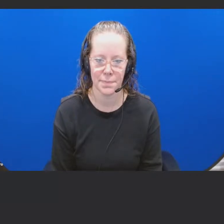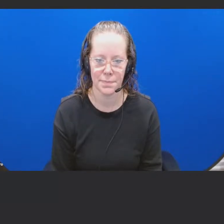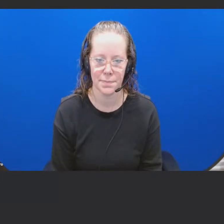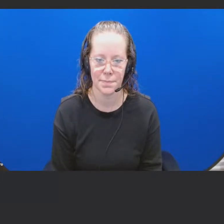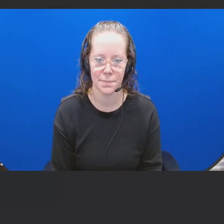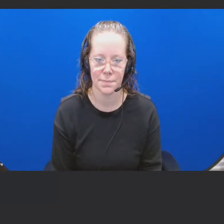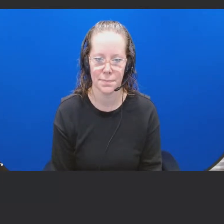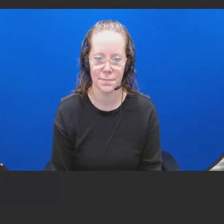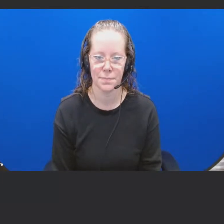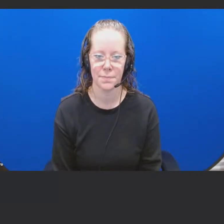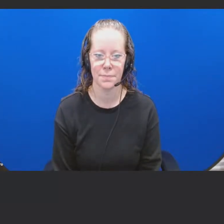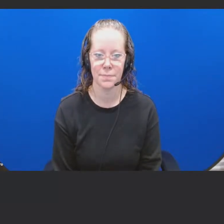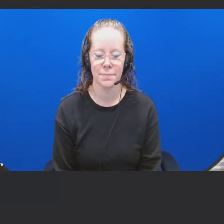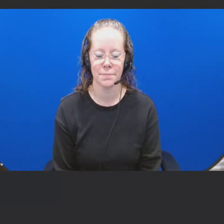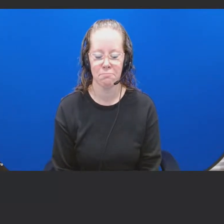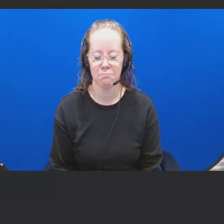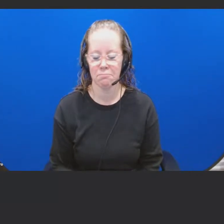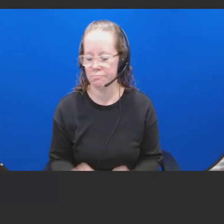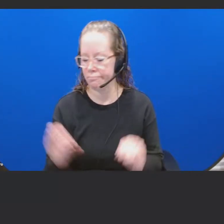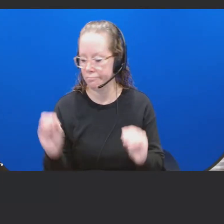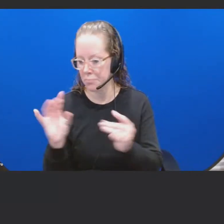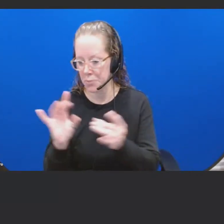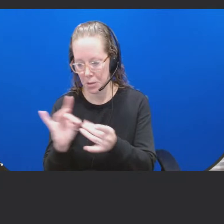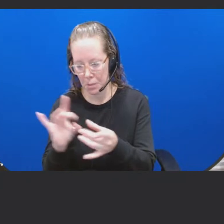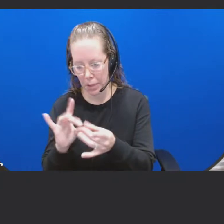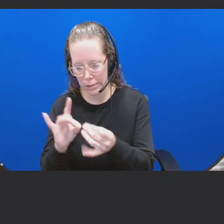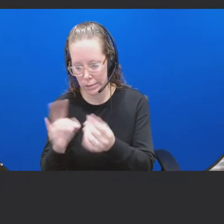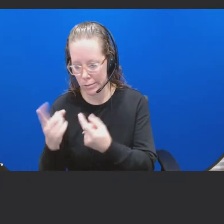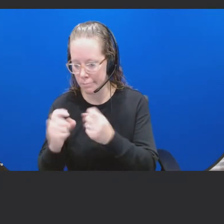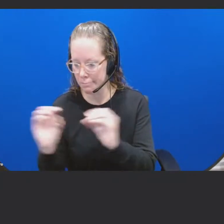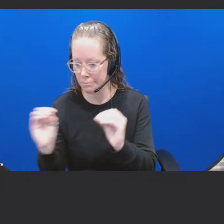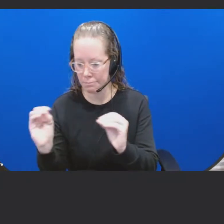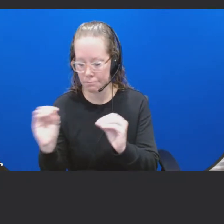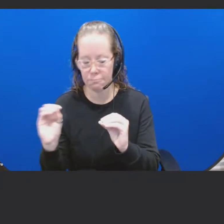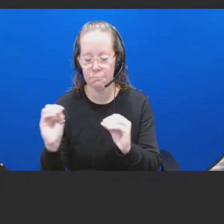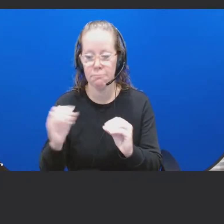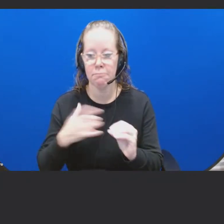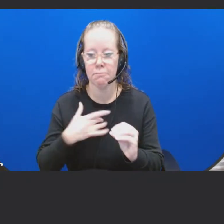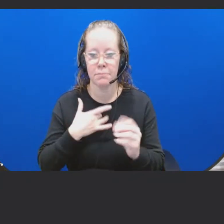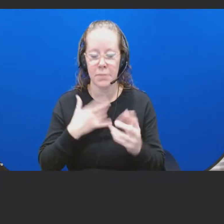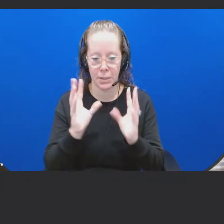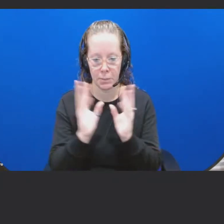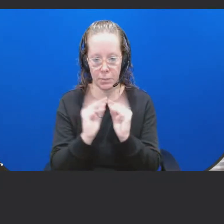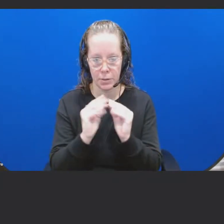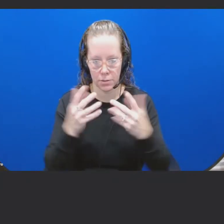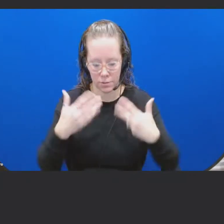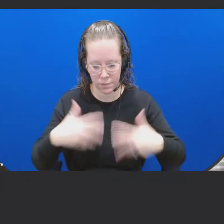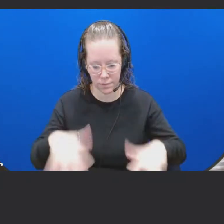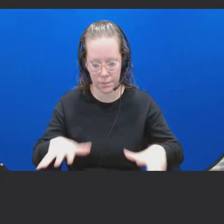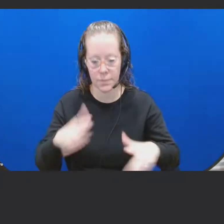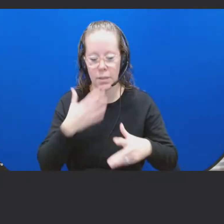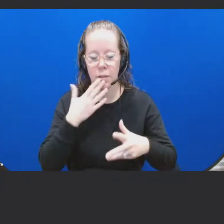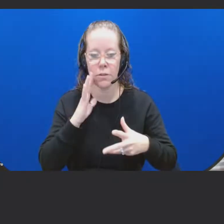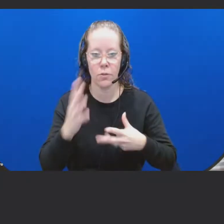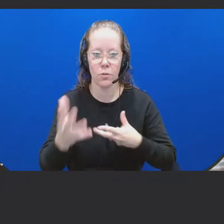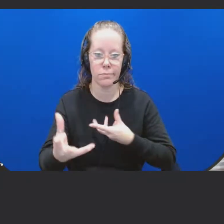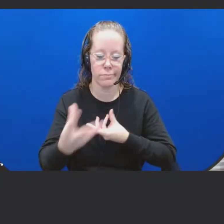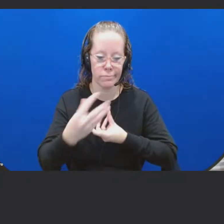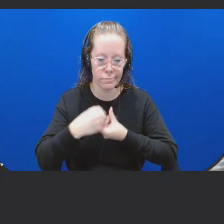So if there are no more comments, I will end our meeting. Thank you for attending. Thank you for your